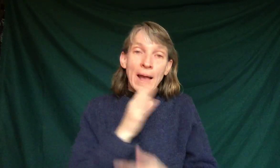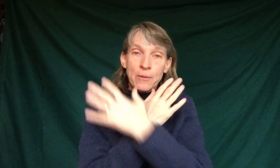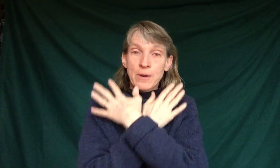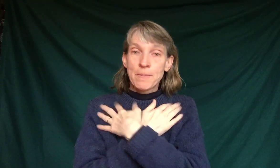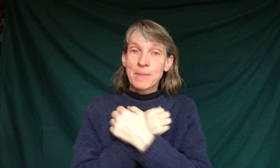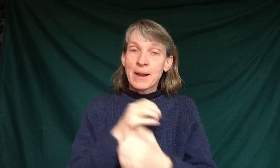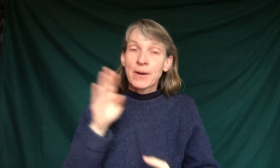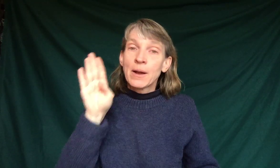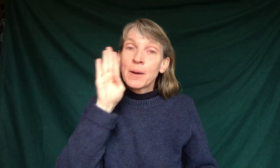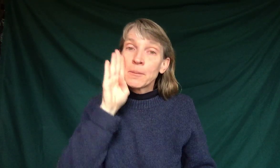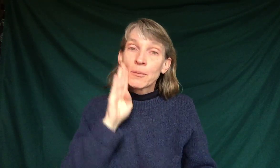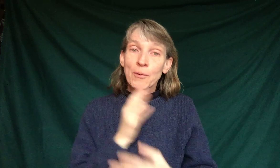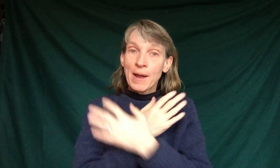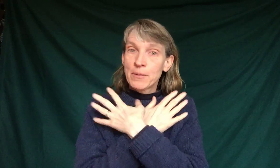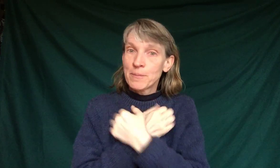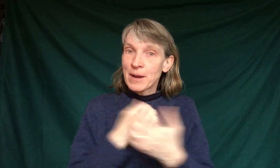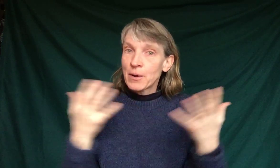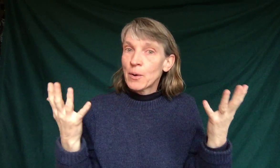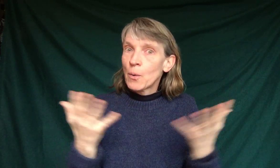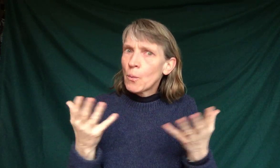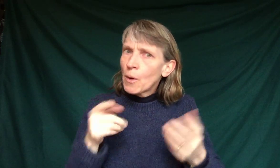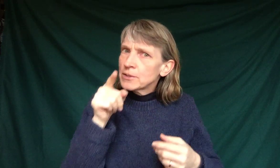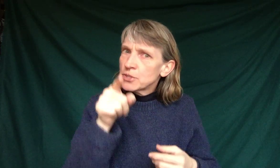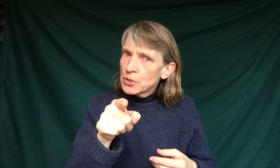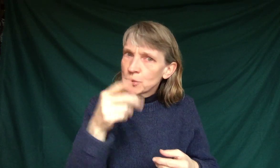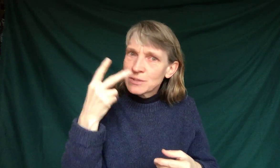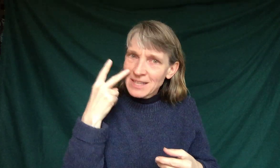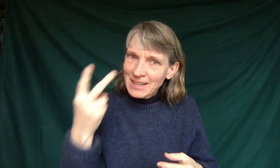Brown Bear, What Do You See?